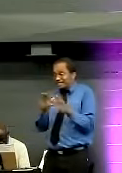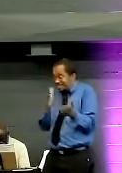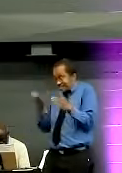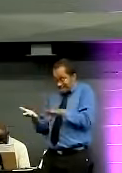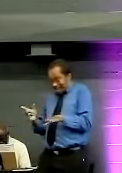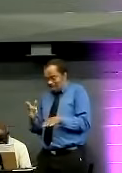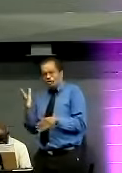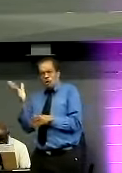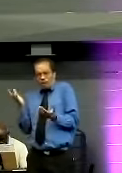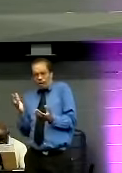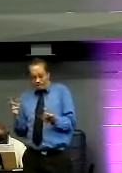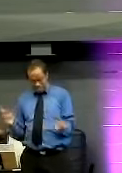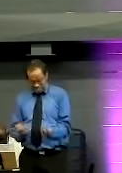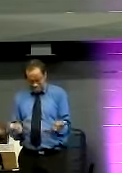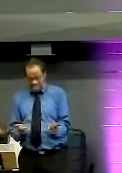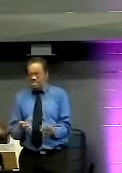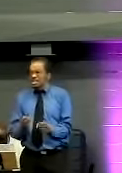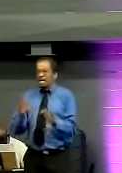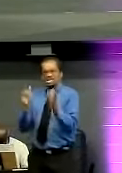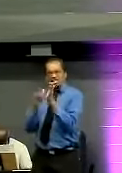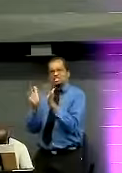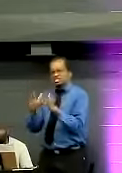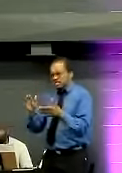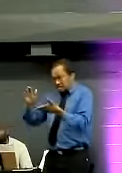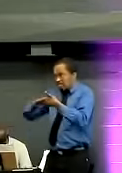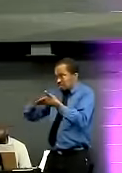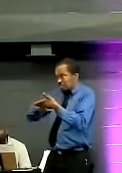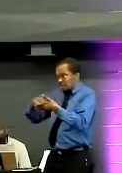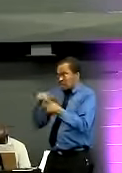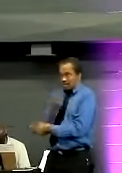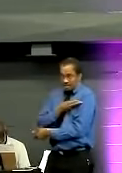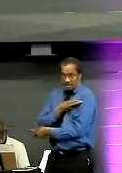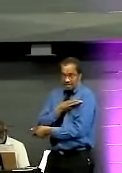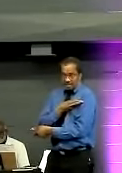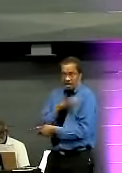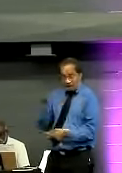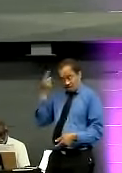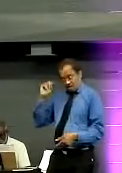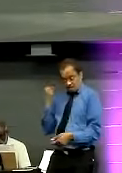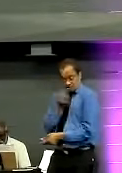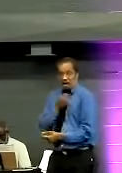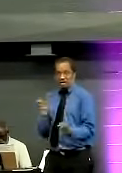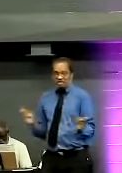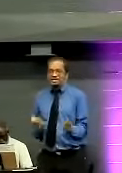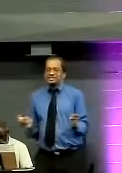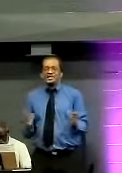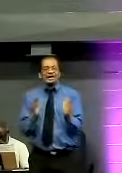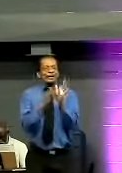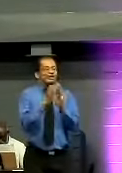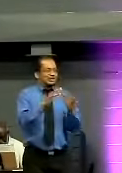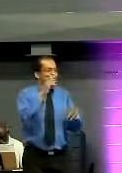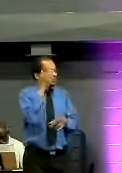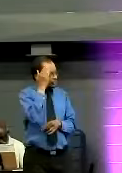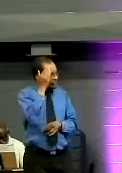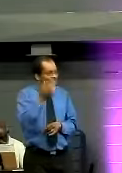didn't forgive us in that moment for our sins too. Catch it. That means Jesus knew. Sharp. Jesus